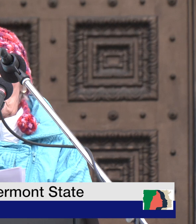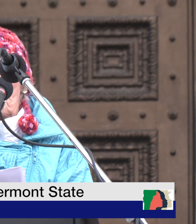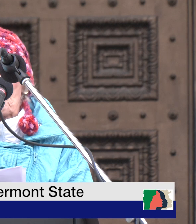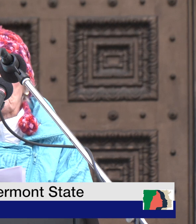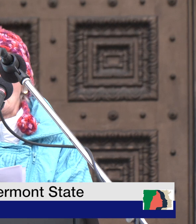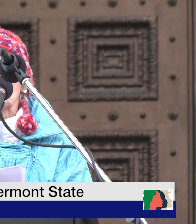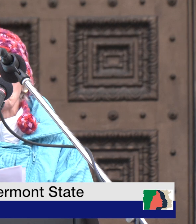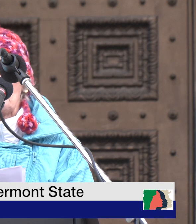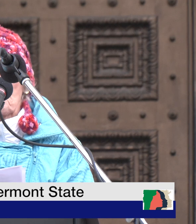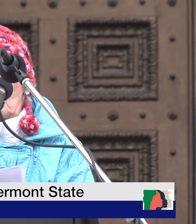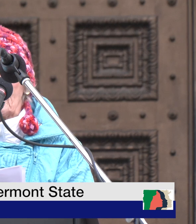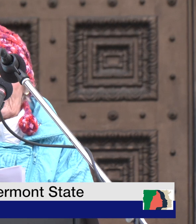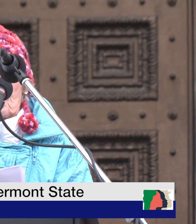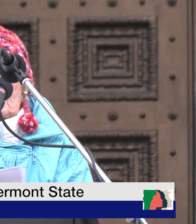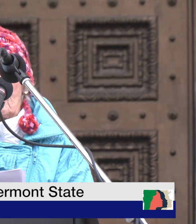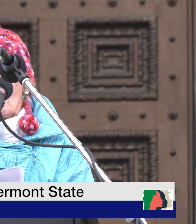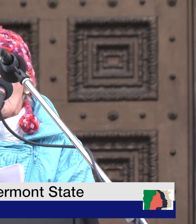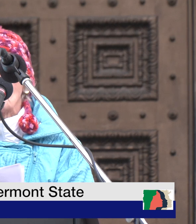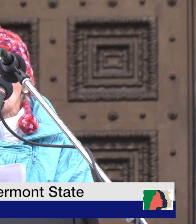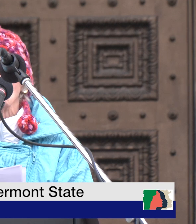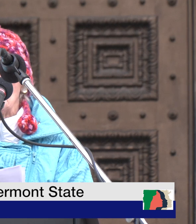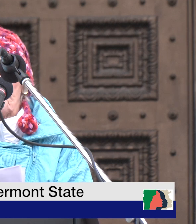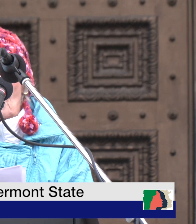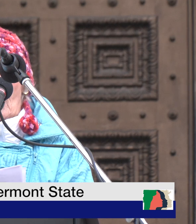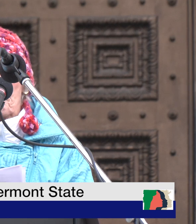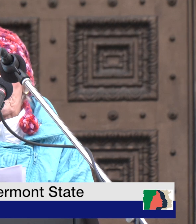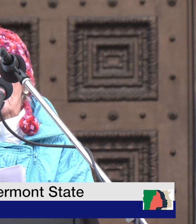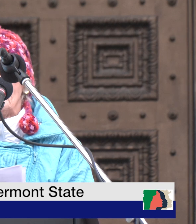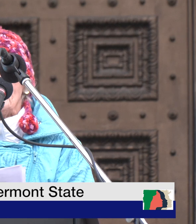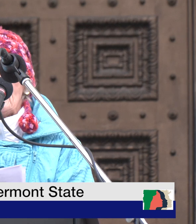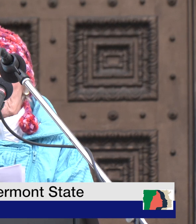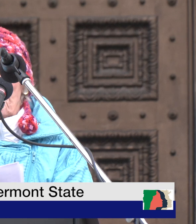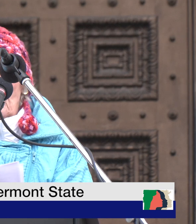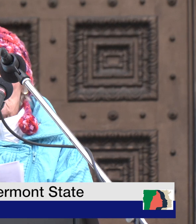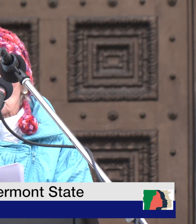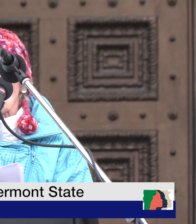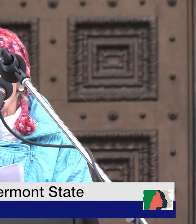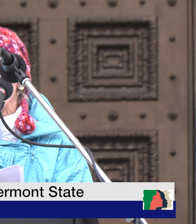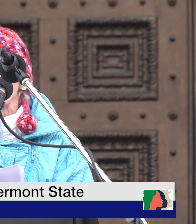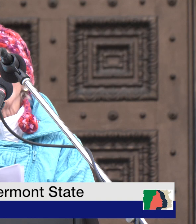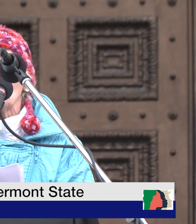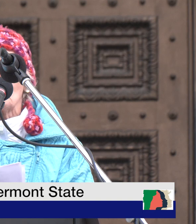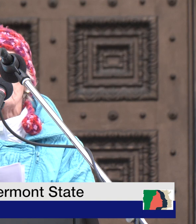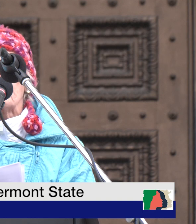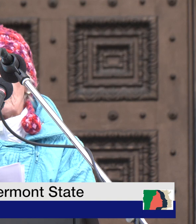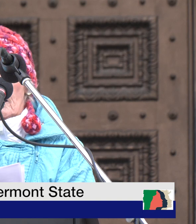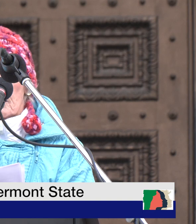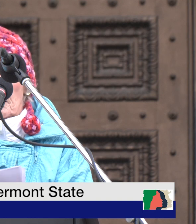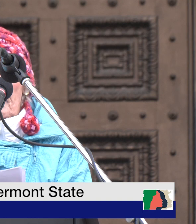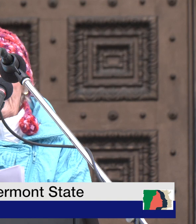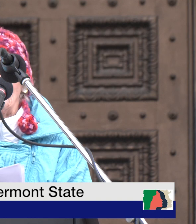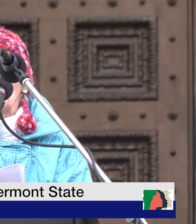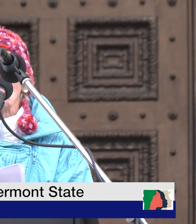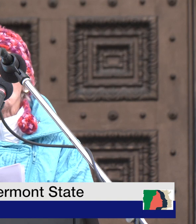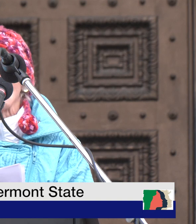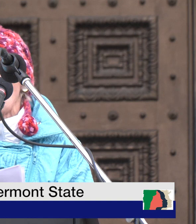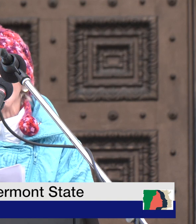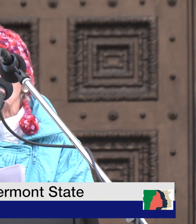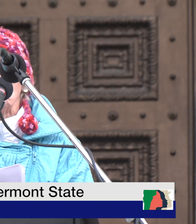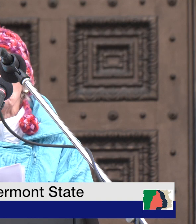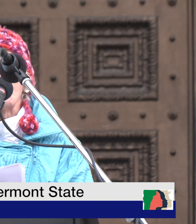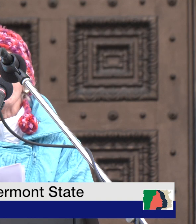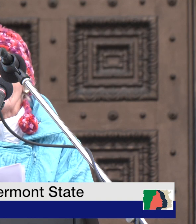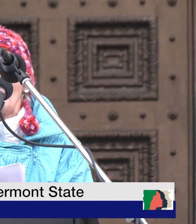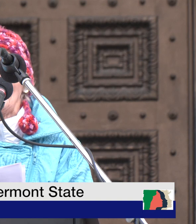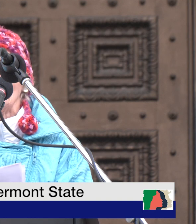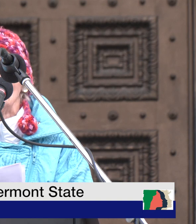With just three days before the most consequential election of our lifetimes, it feels so good to be here with all